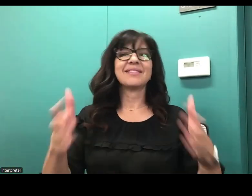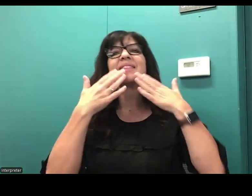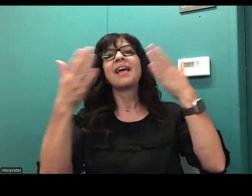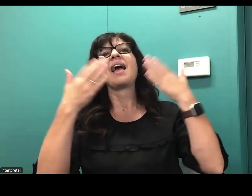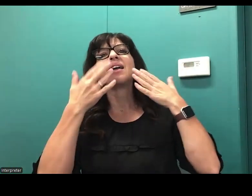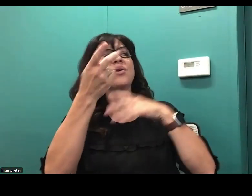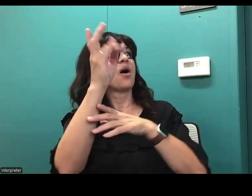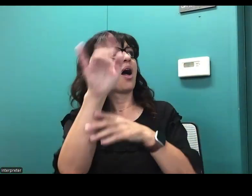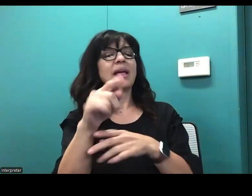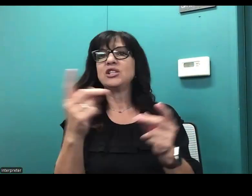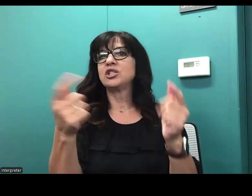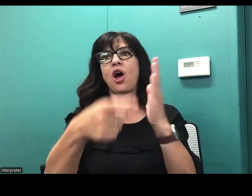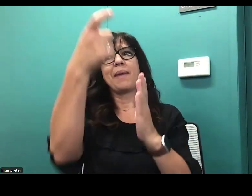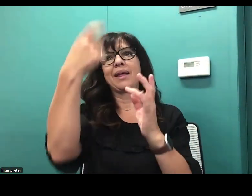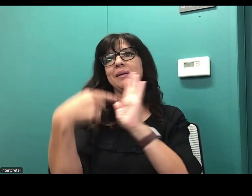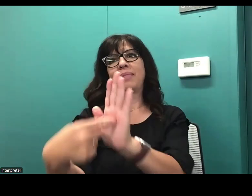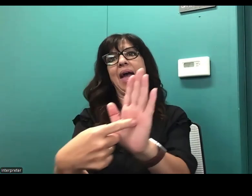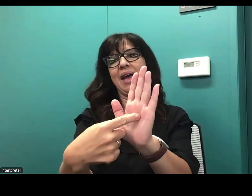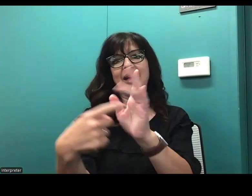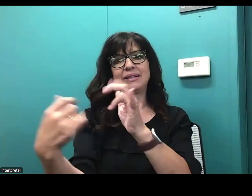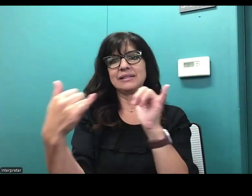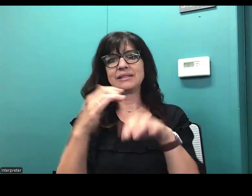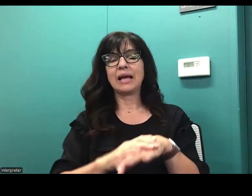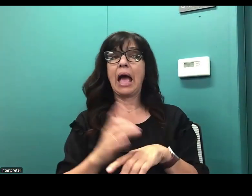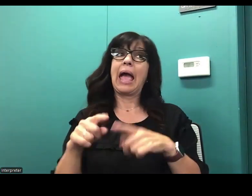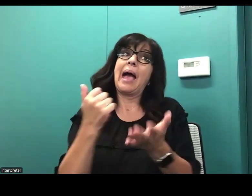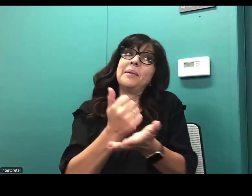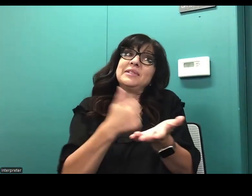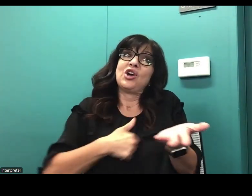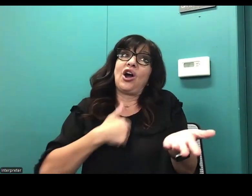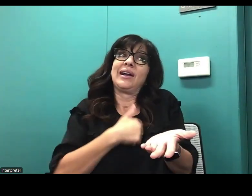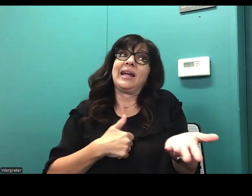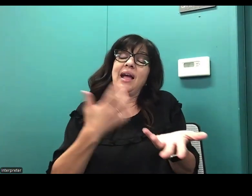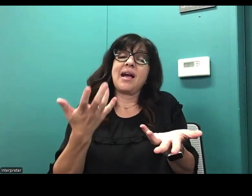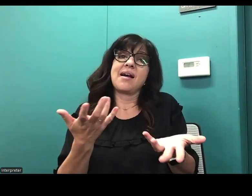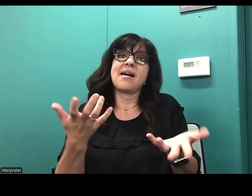It automatically played. I can't help it.